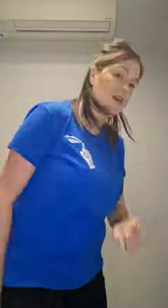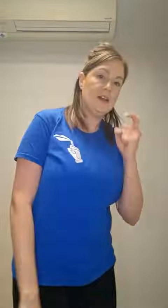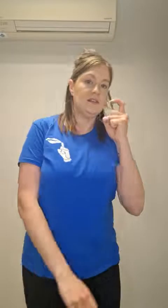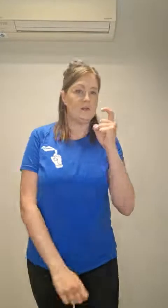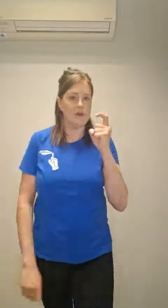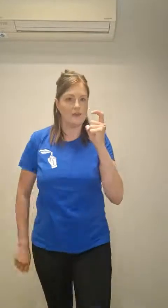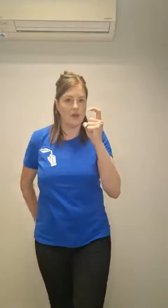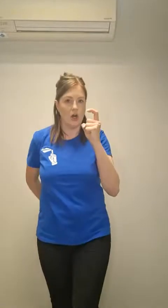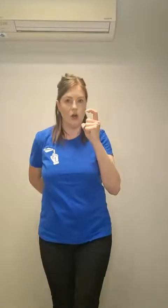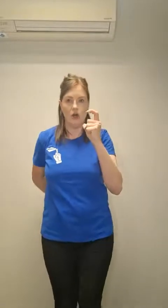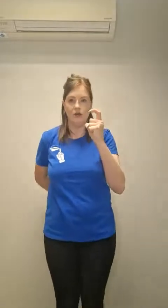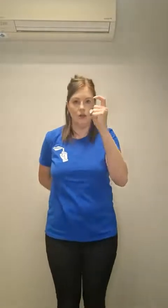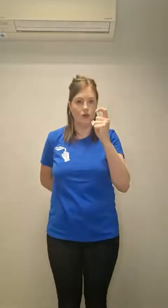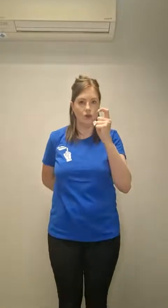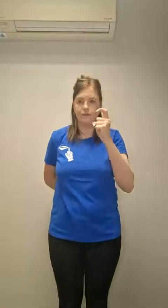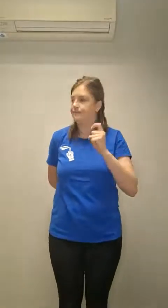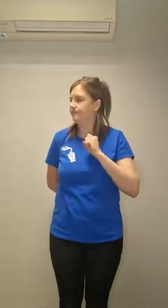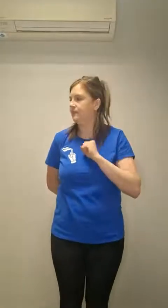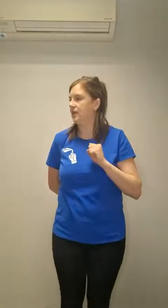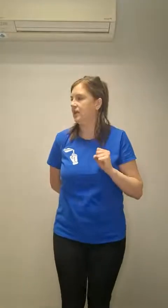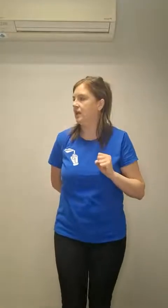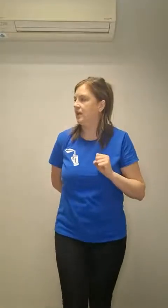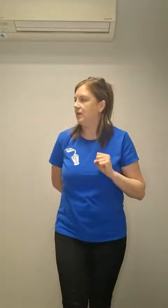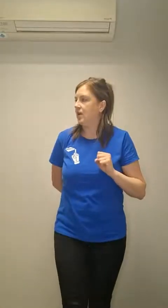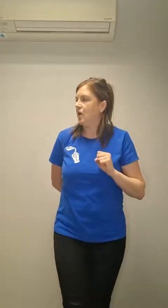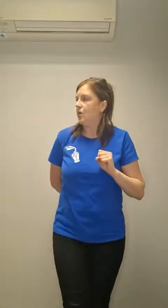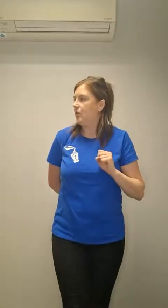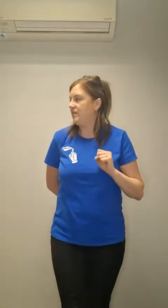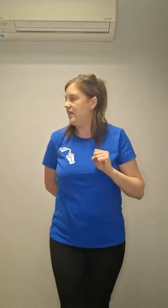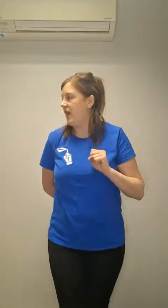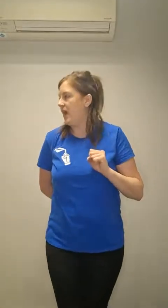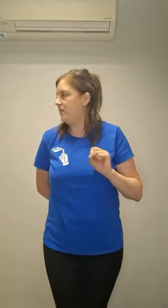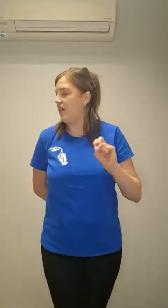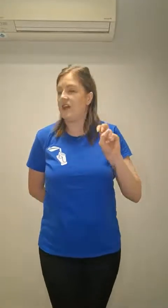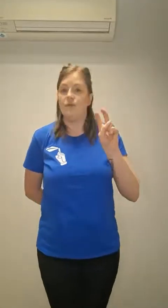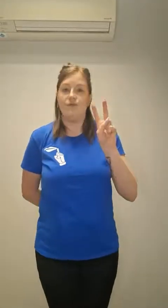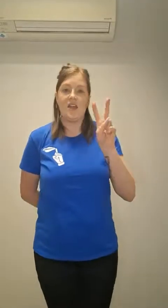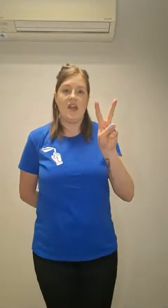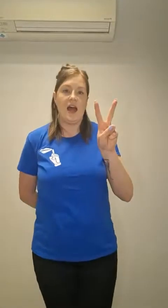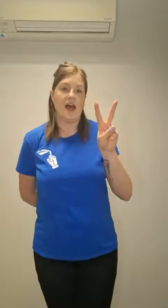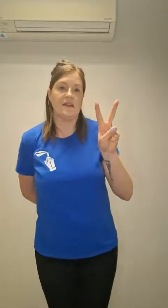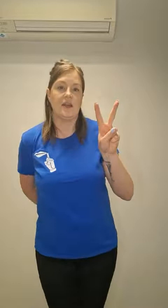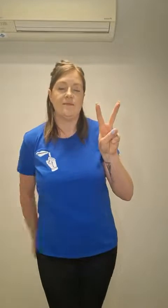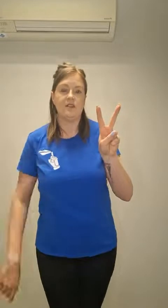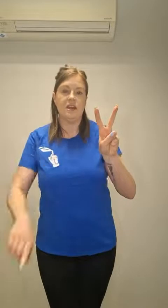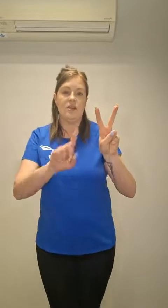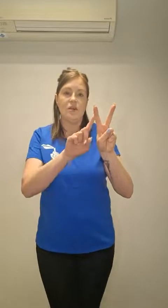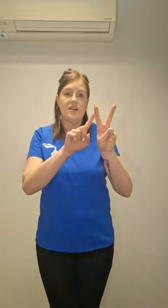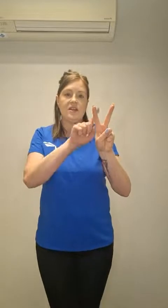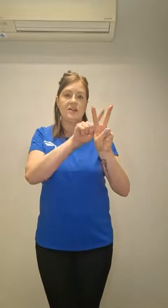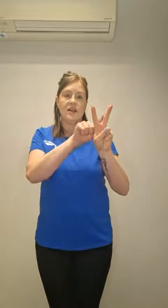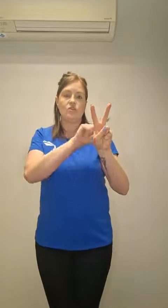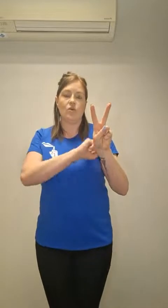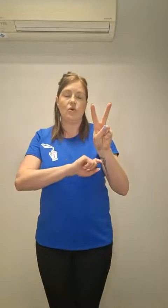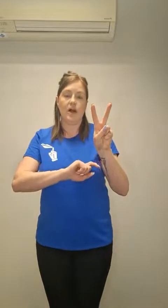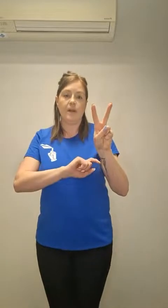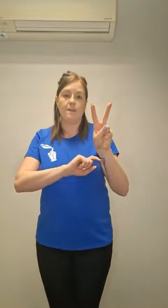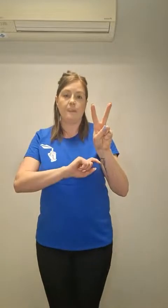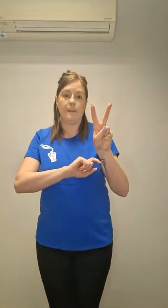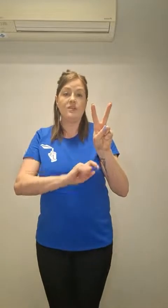So a nice R hook. We then have a V hand. So take your index and your middle finger